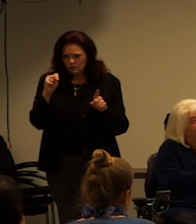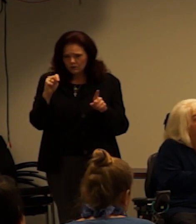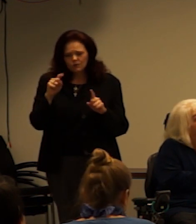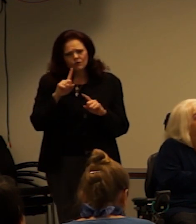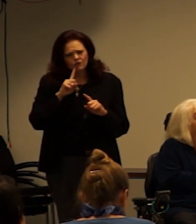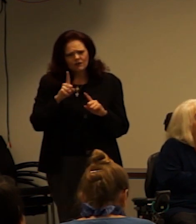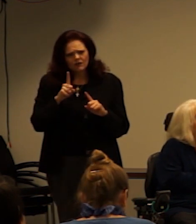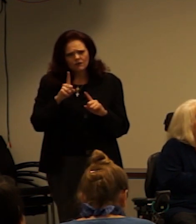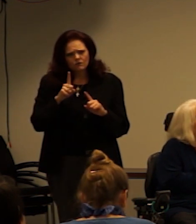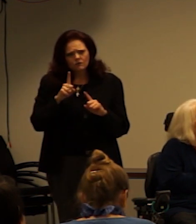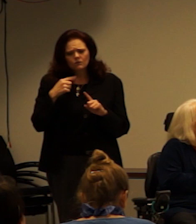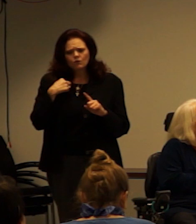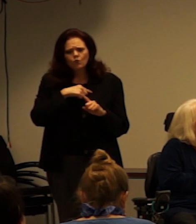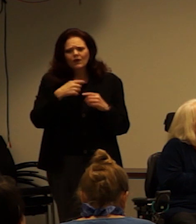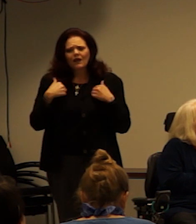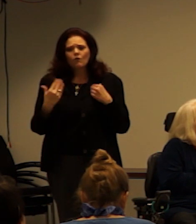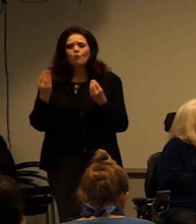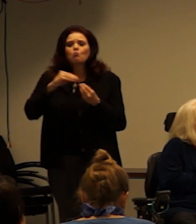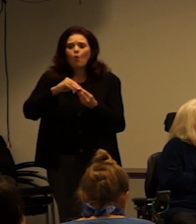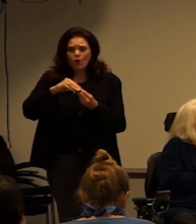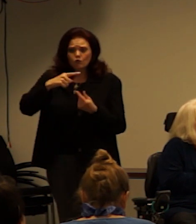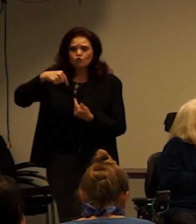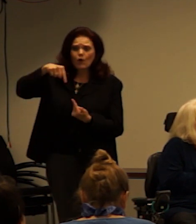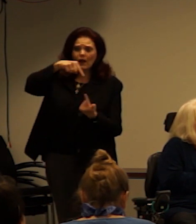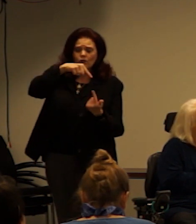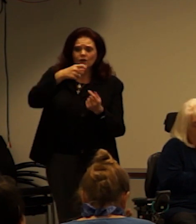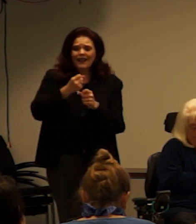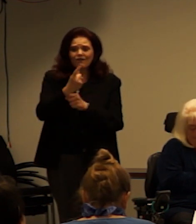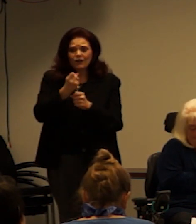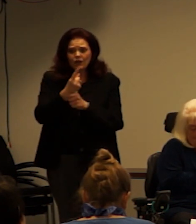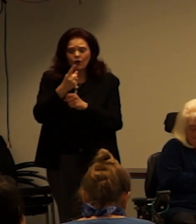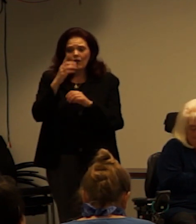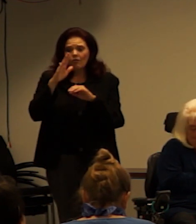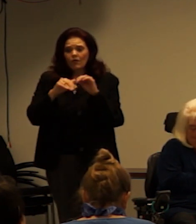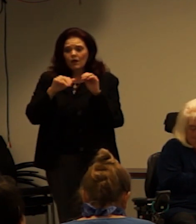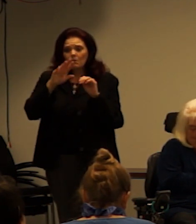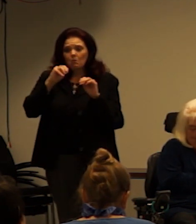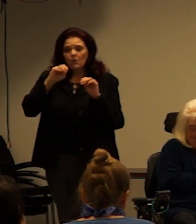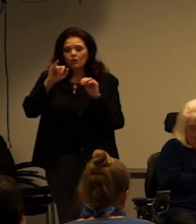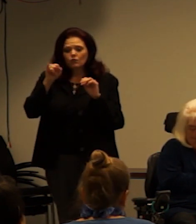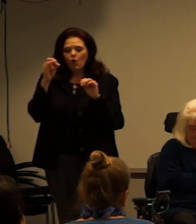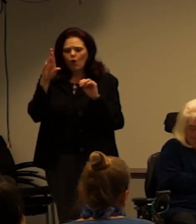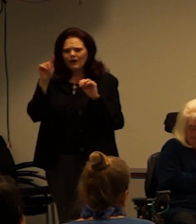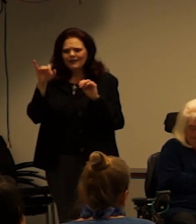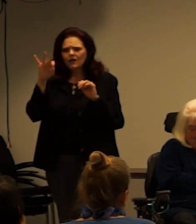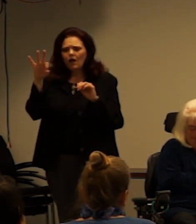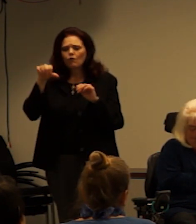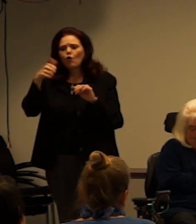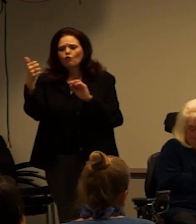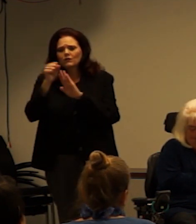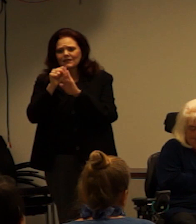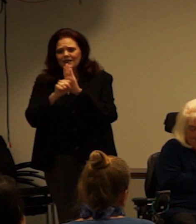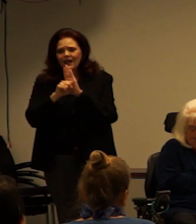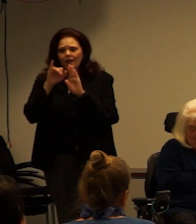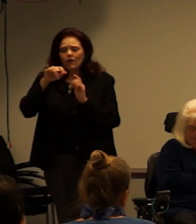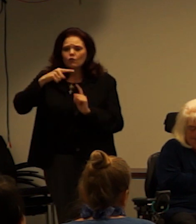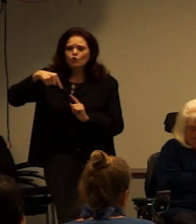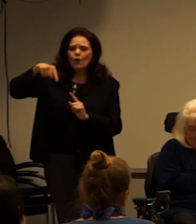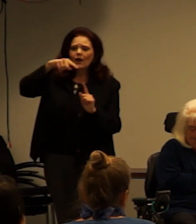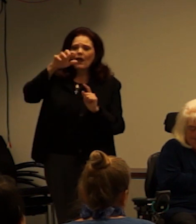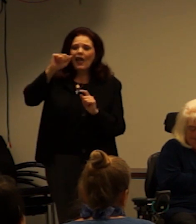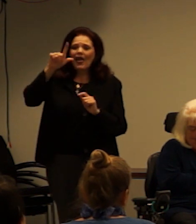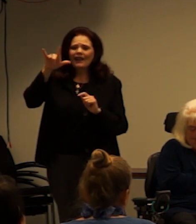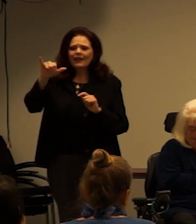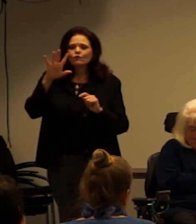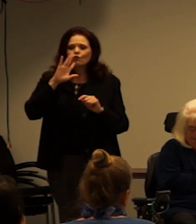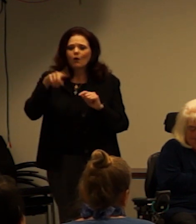Actually, we have more tornadoes every year than the majority of other states. This that whole Tornado Alley business up